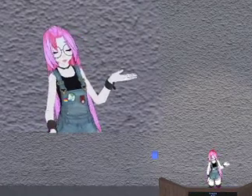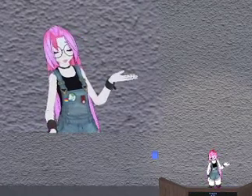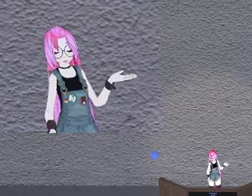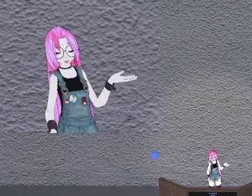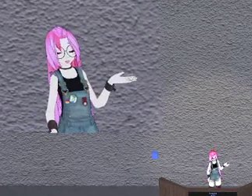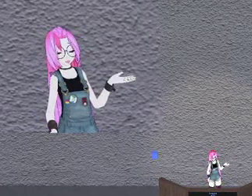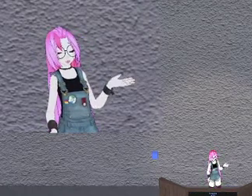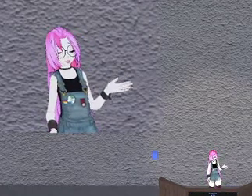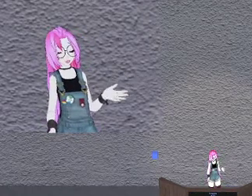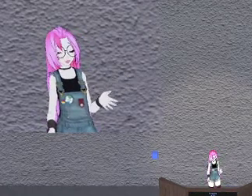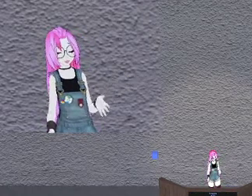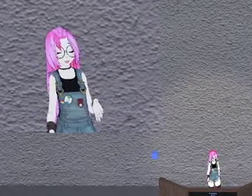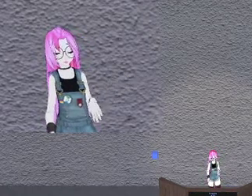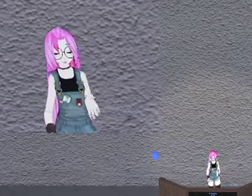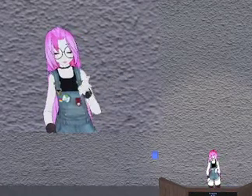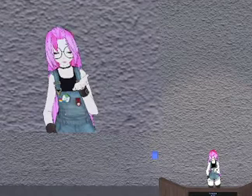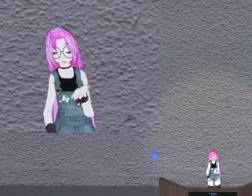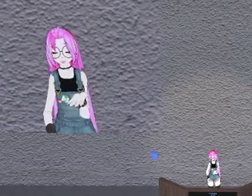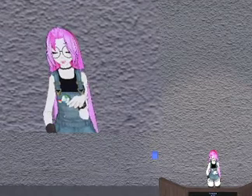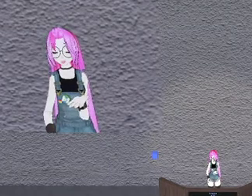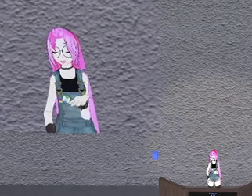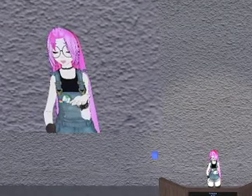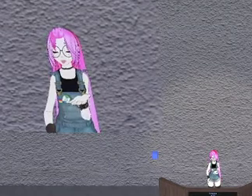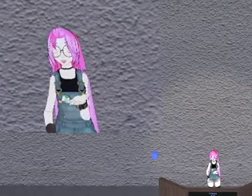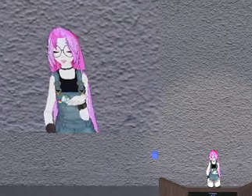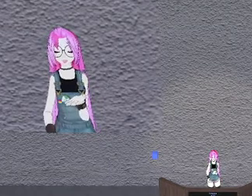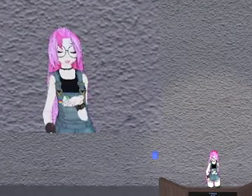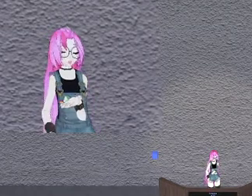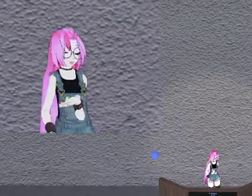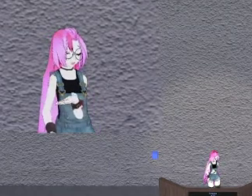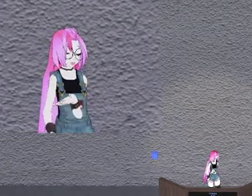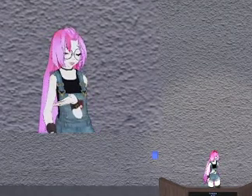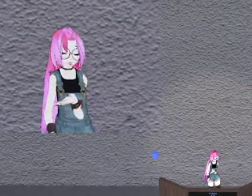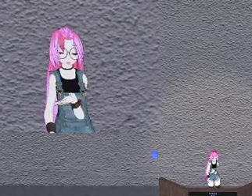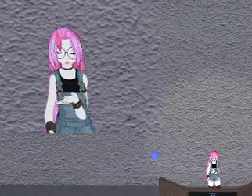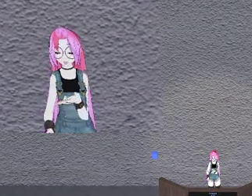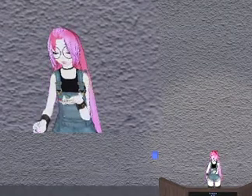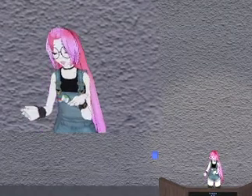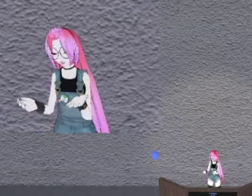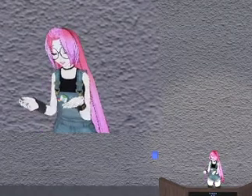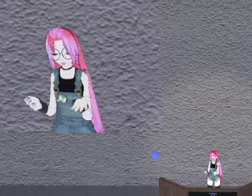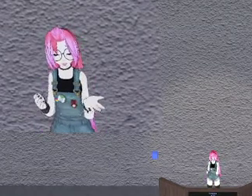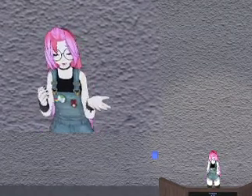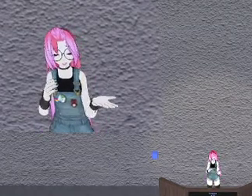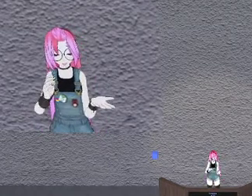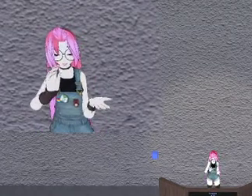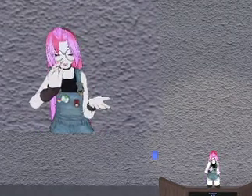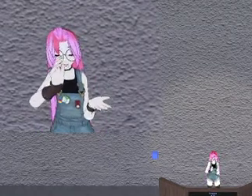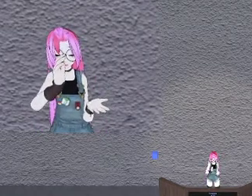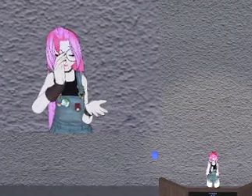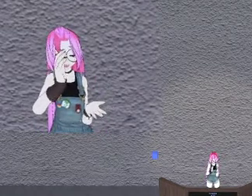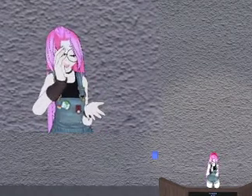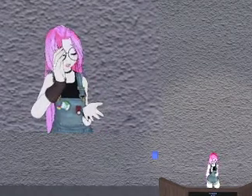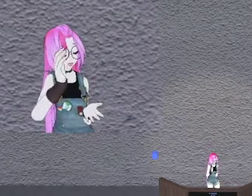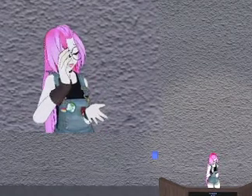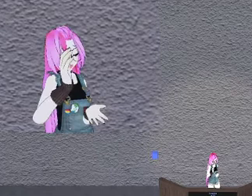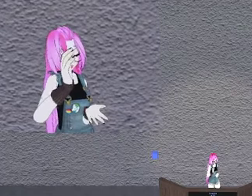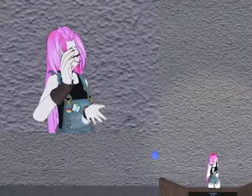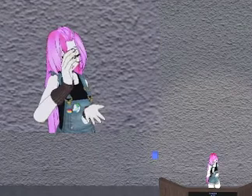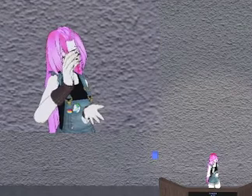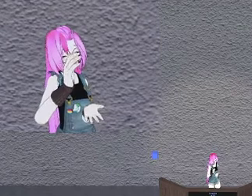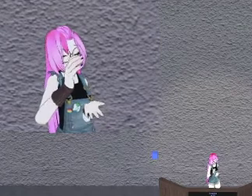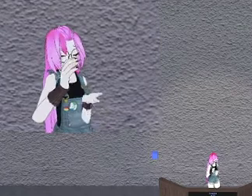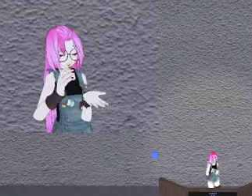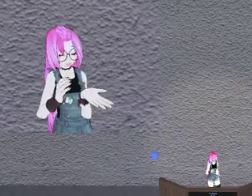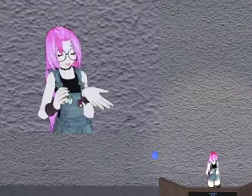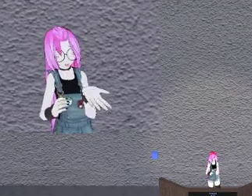So the first is forgive. Again, this will be a review for some of you, so go ahead and show me that by showing the sign. So you're going to have kind of like